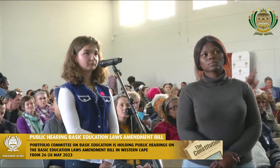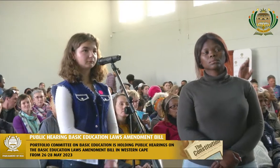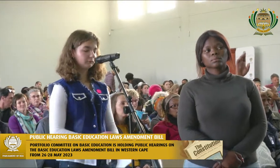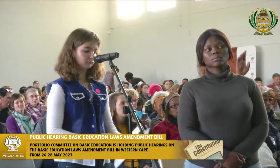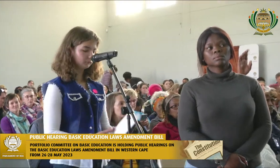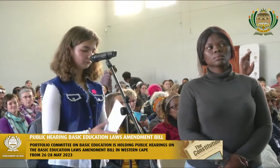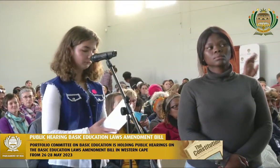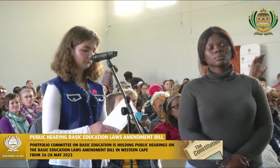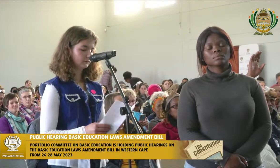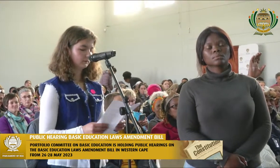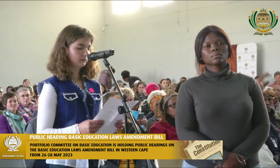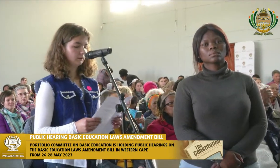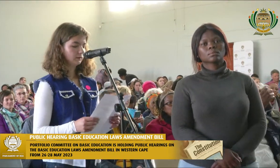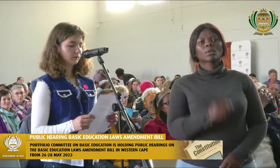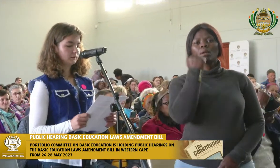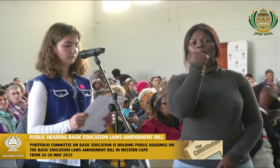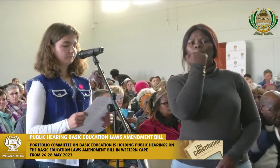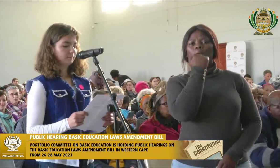Next.